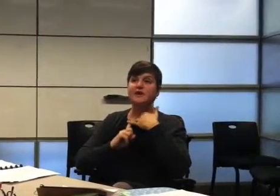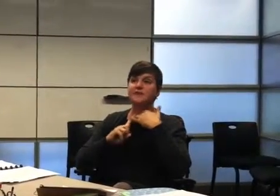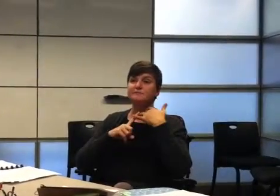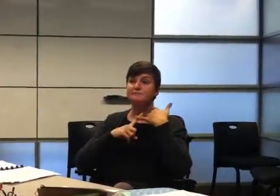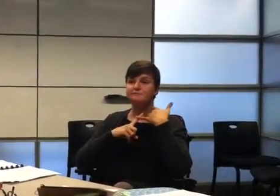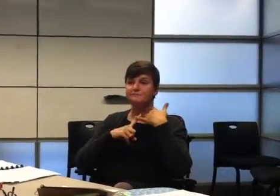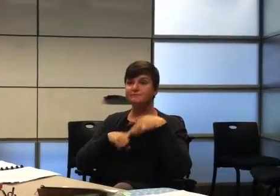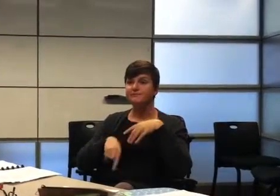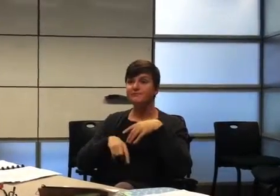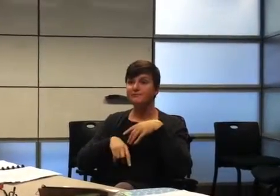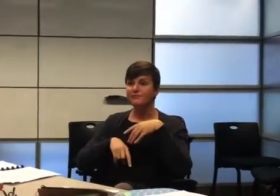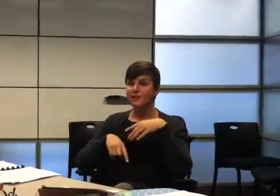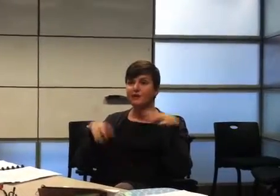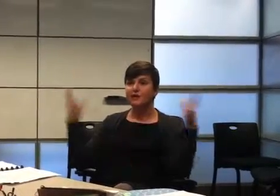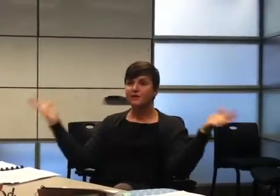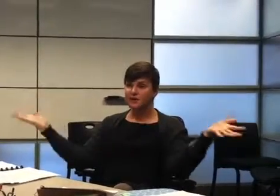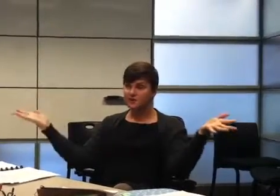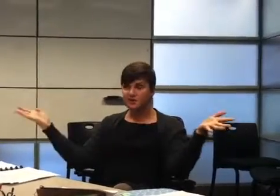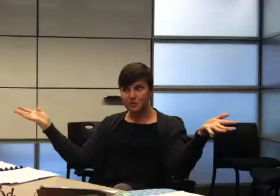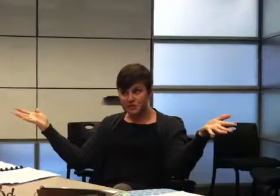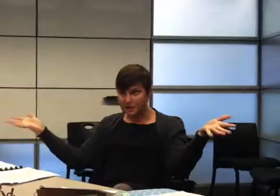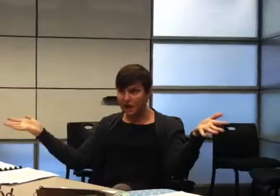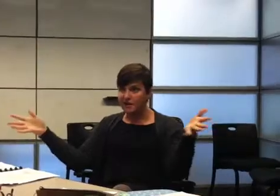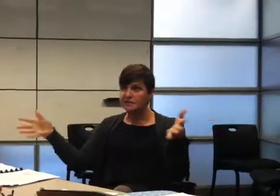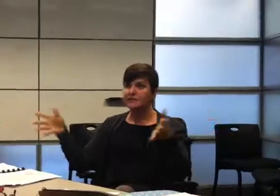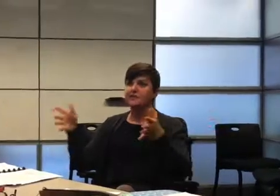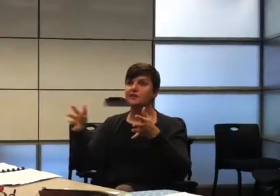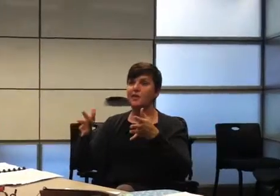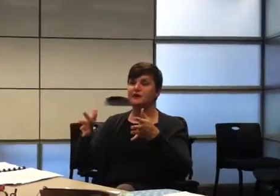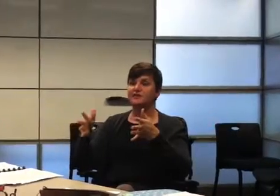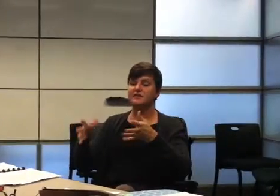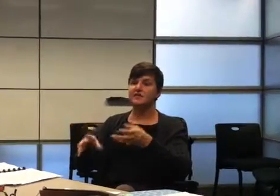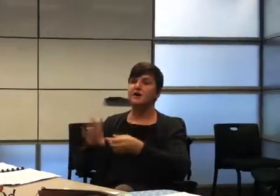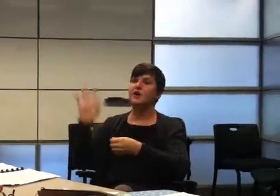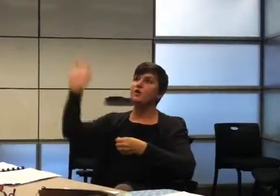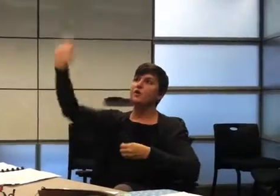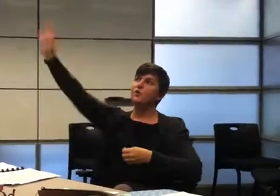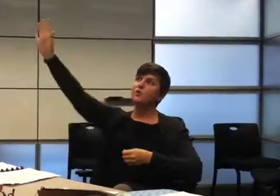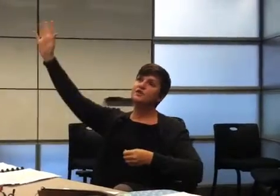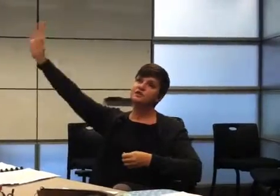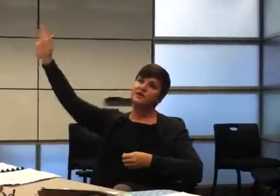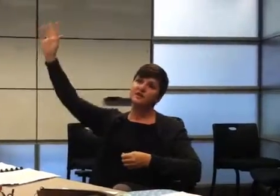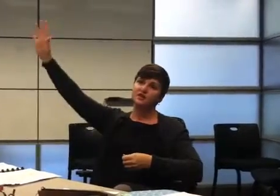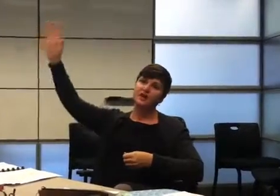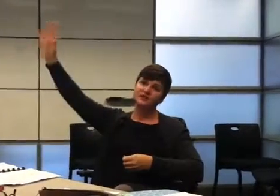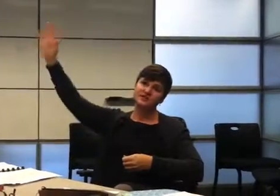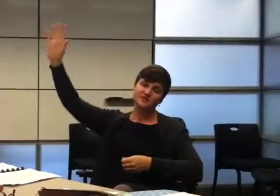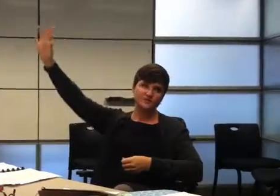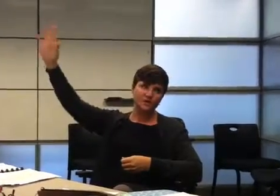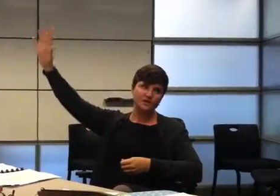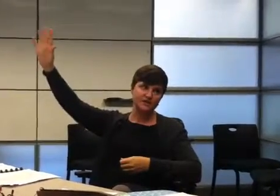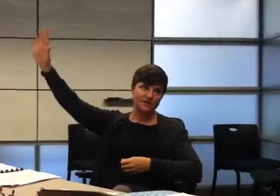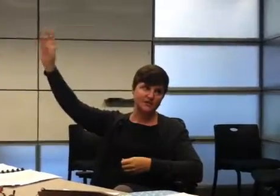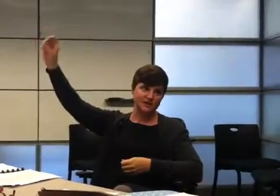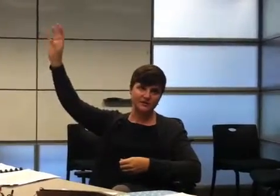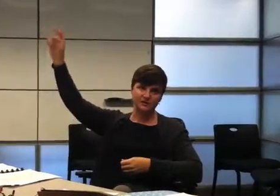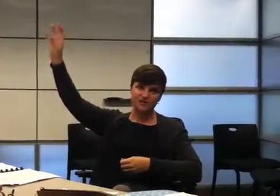slide. Because when you do a slide, you have to think about what are you getting your audience to focus on, the kind of